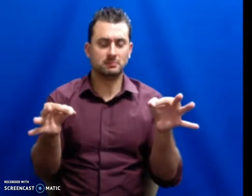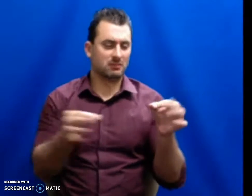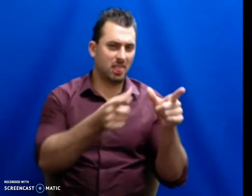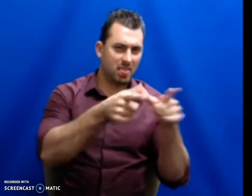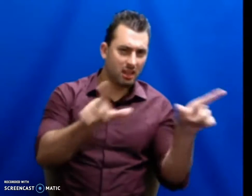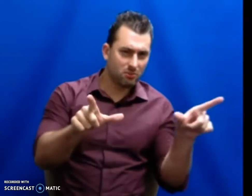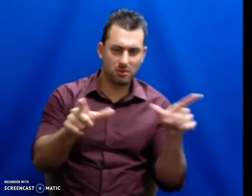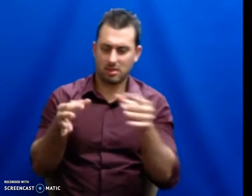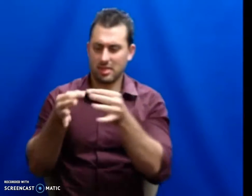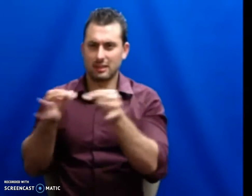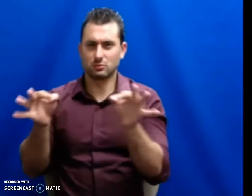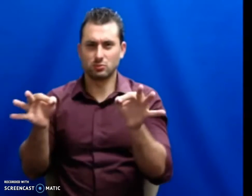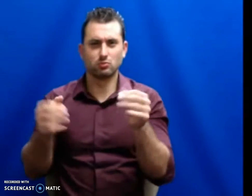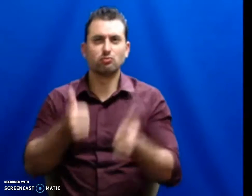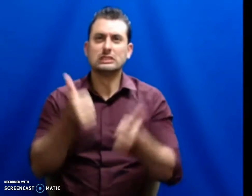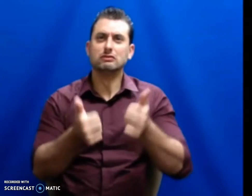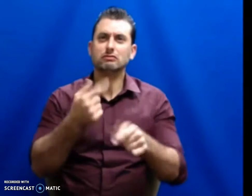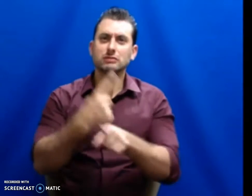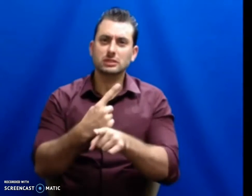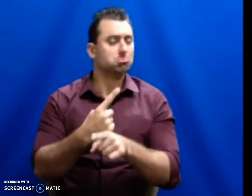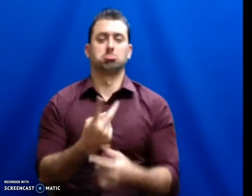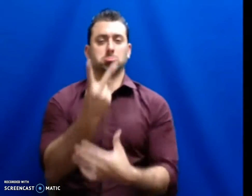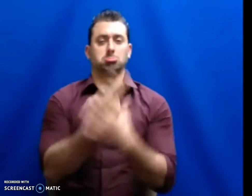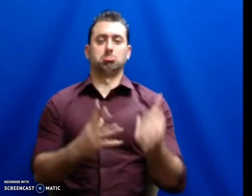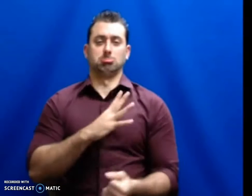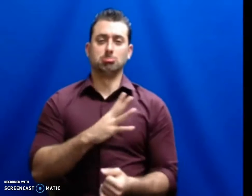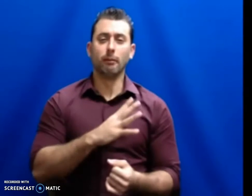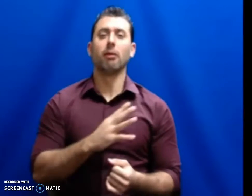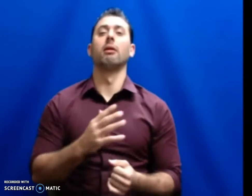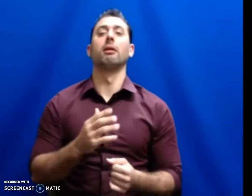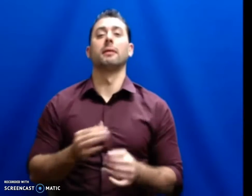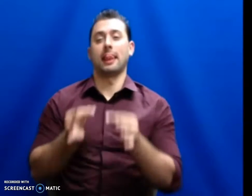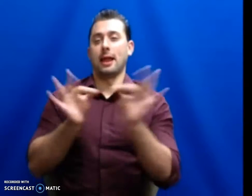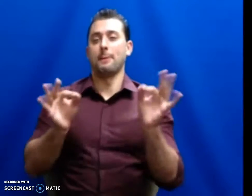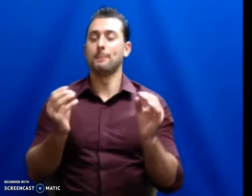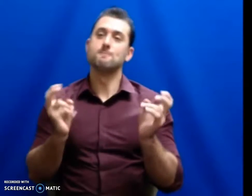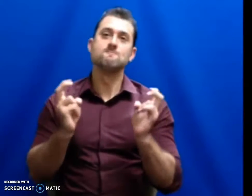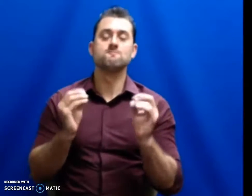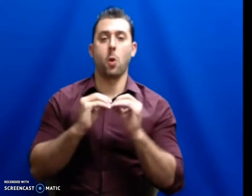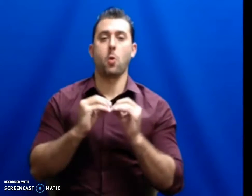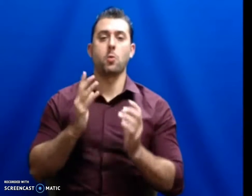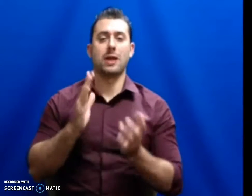Right now we're really going to focus on language. We have language and grammar. Both of them are fine.